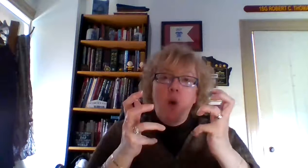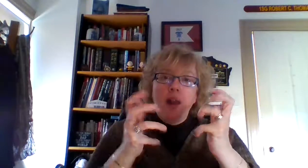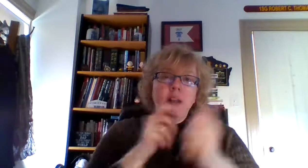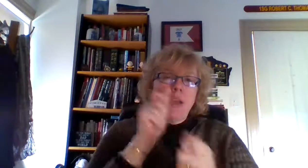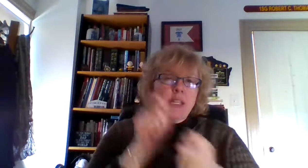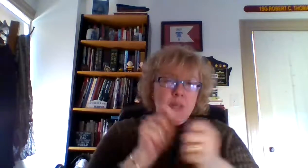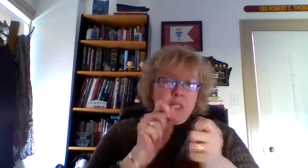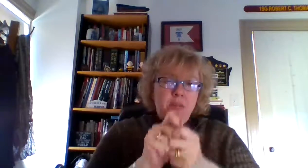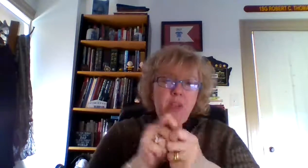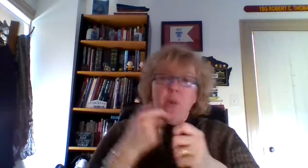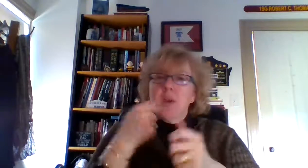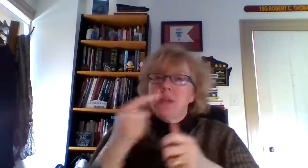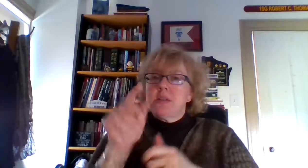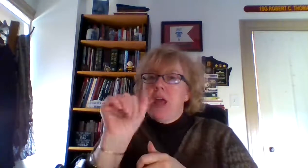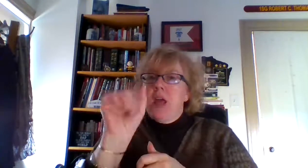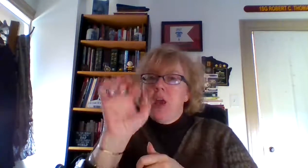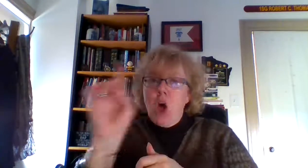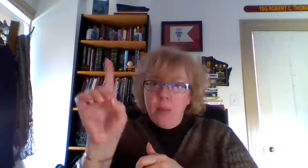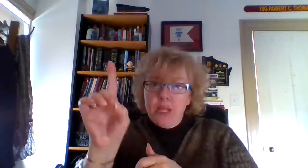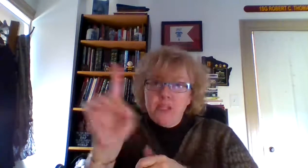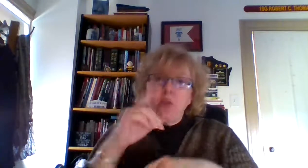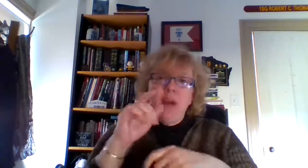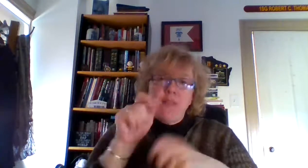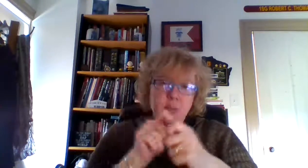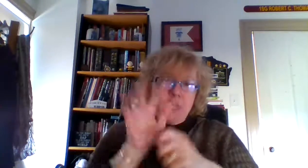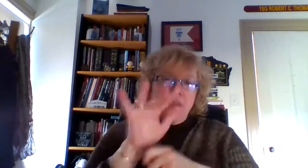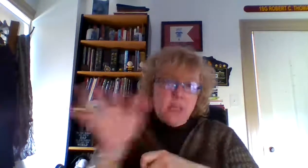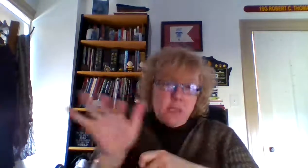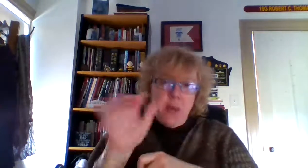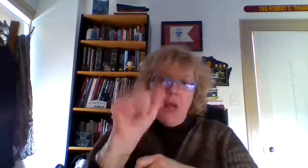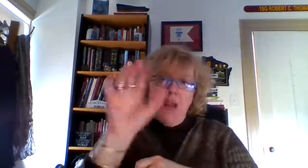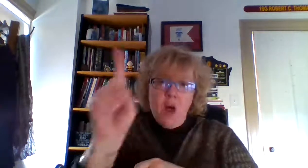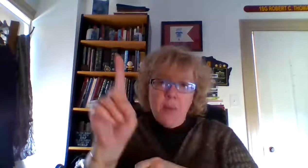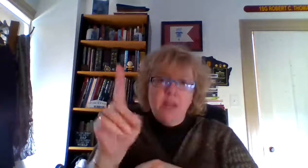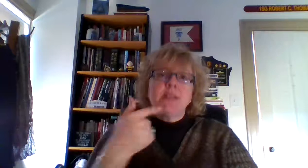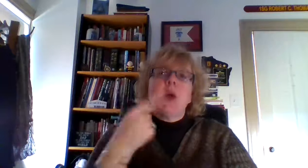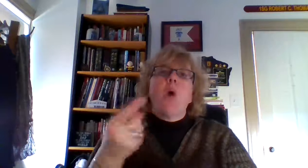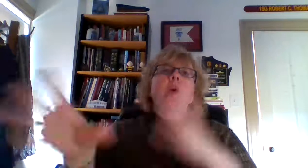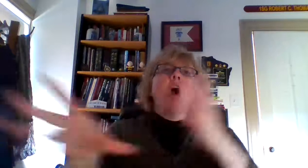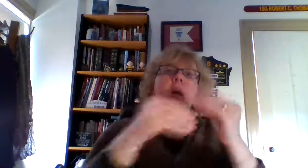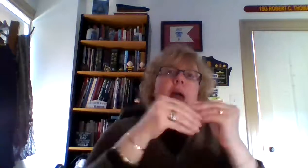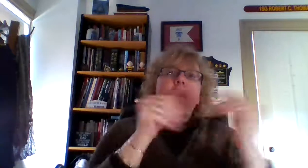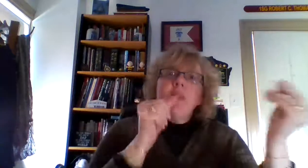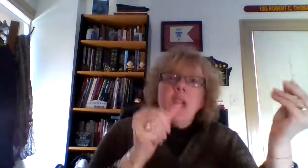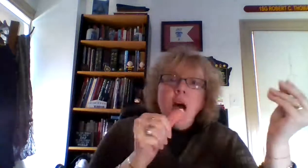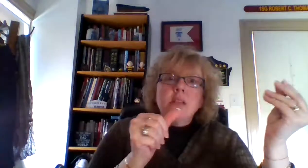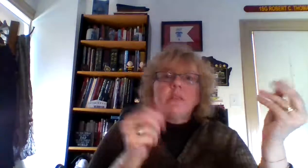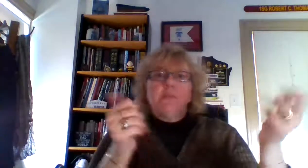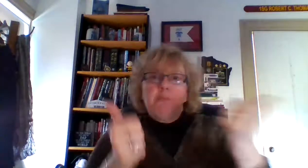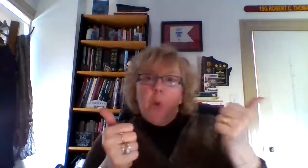wanted like specific, you wanted to say almond, you'd have to specifically spell almond and say, oh, we add the nuts,